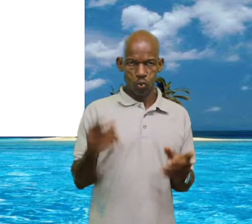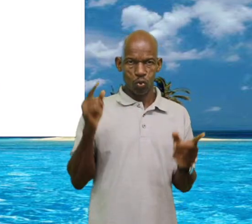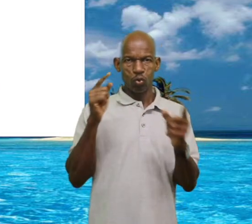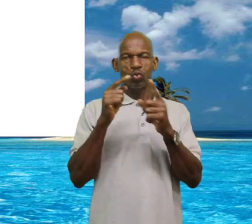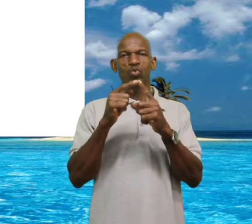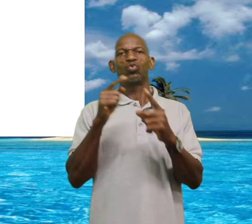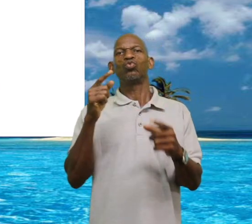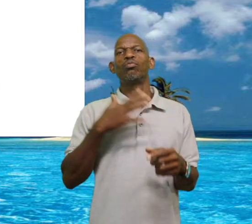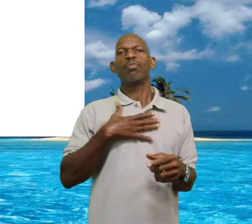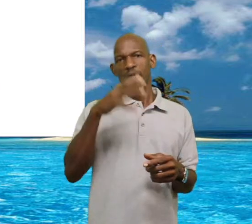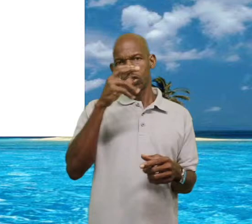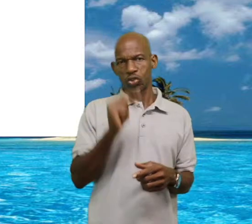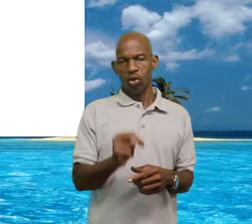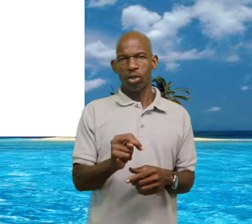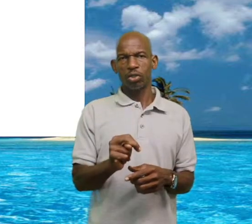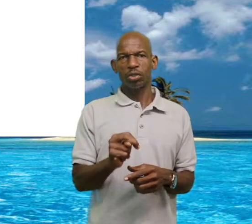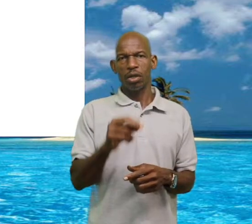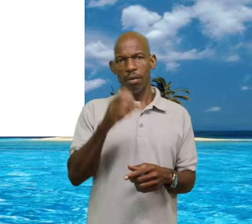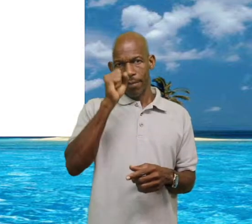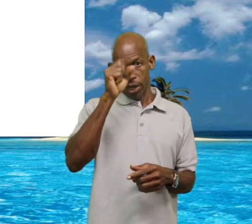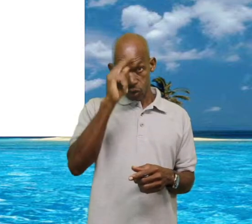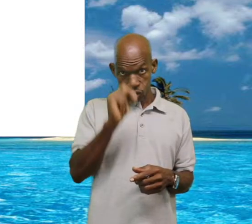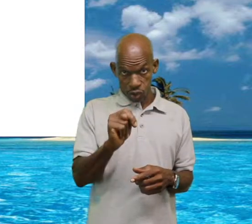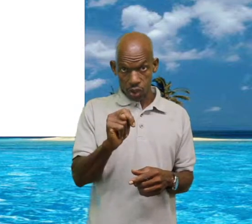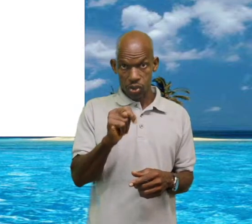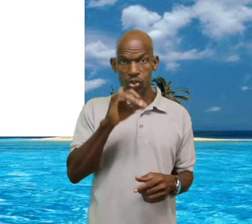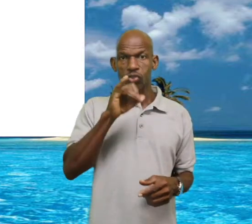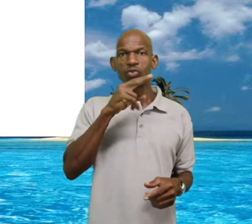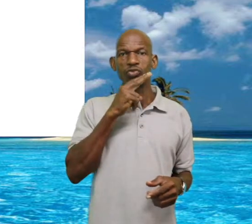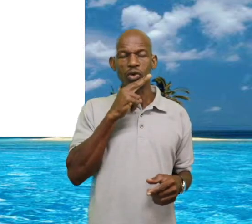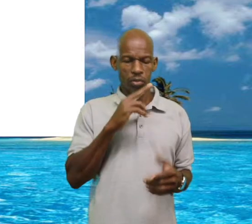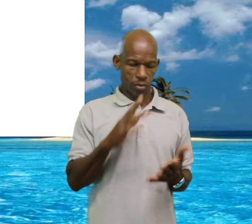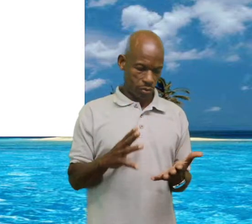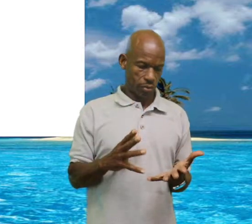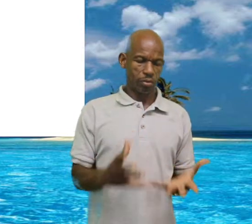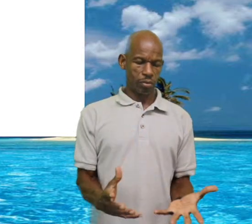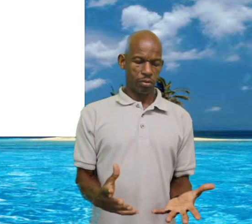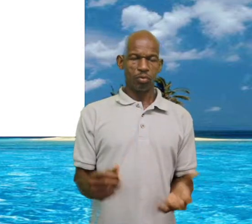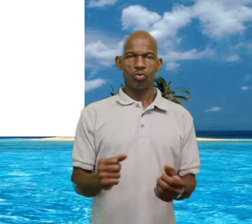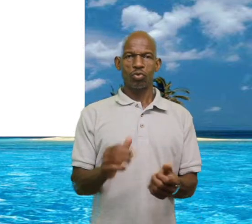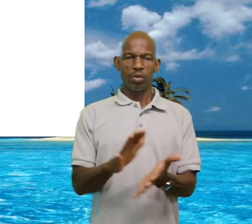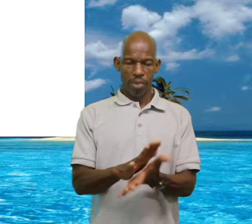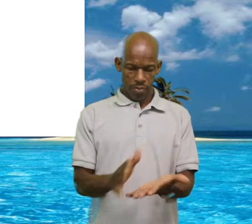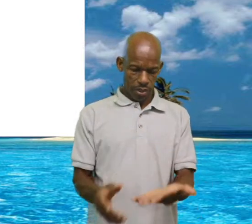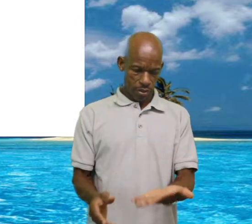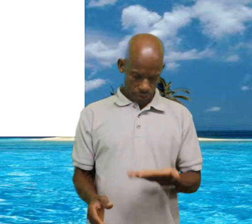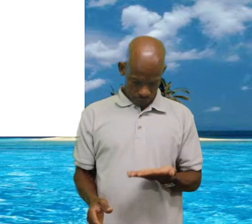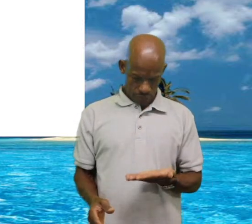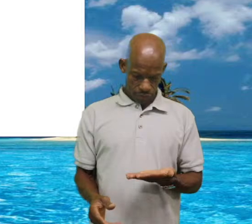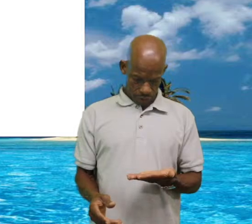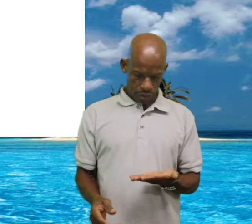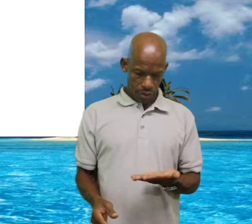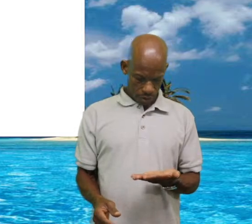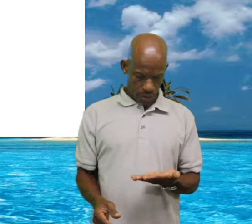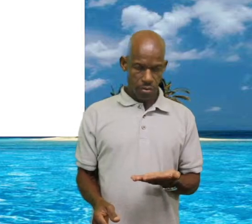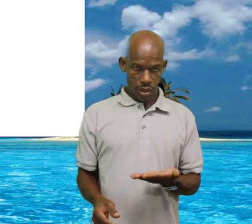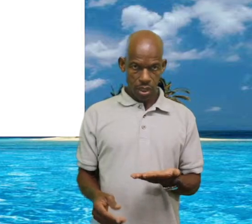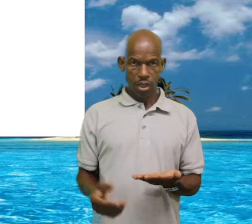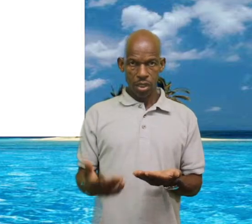Right? So the word heir is a noun, it's the name of a person, it have a meaning. But as you pronounce it, it